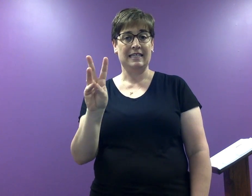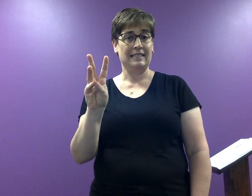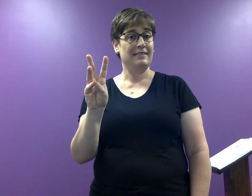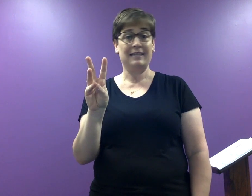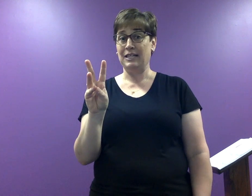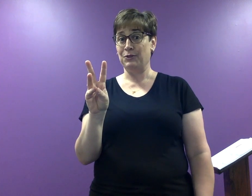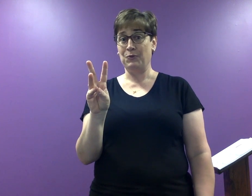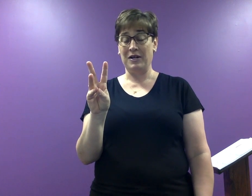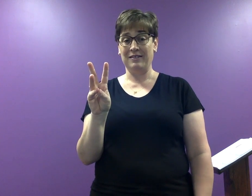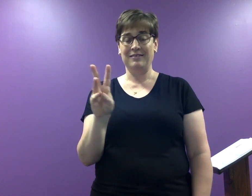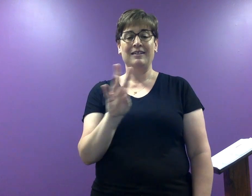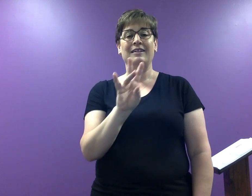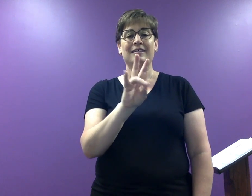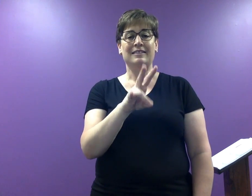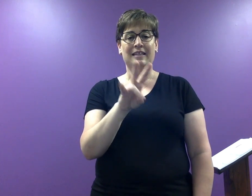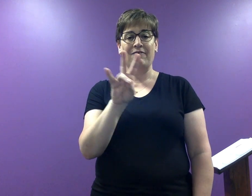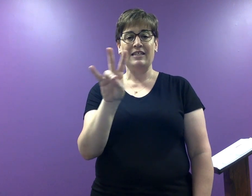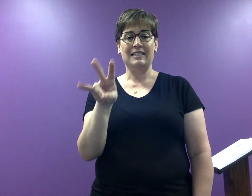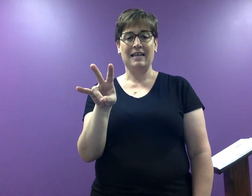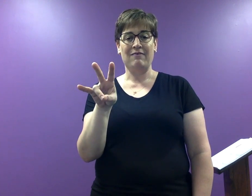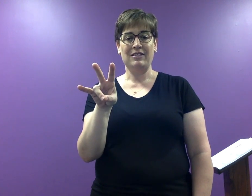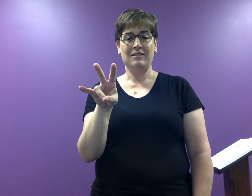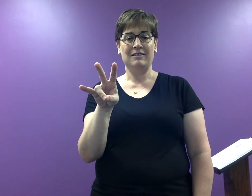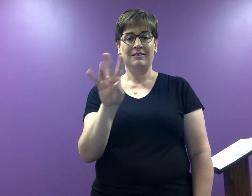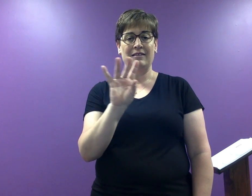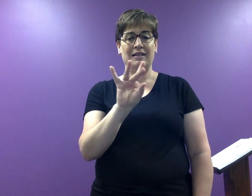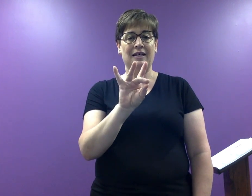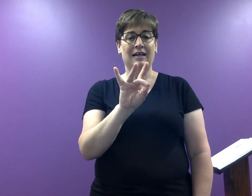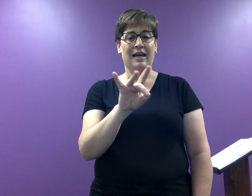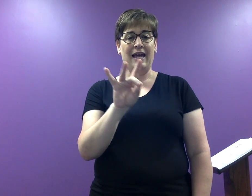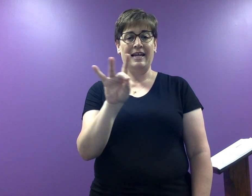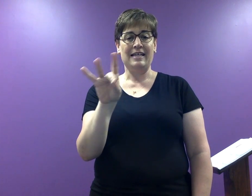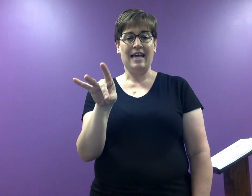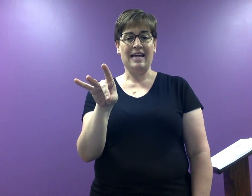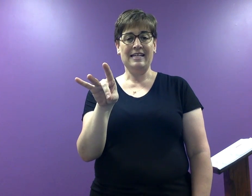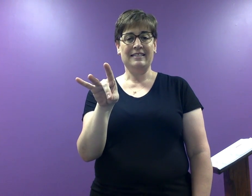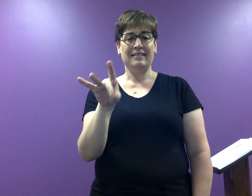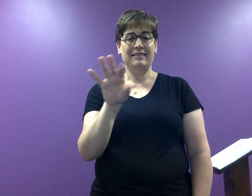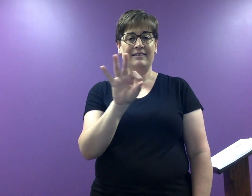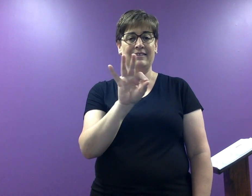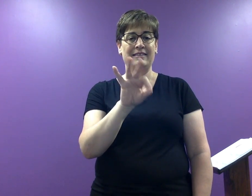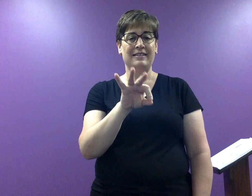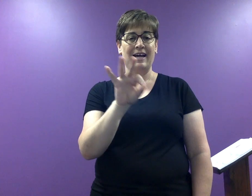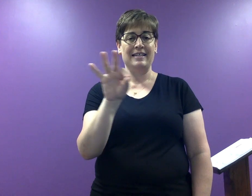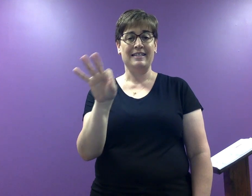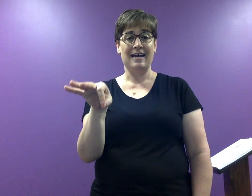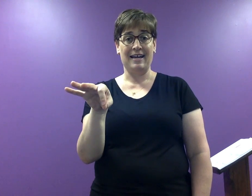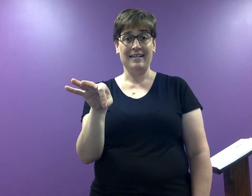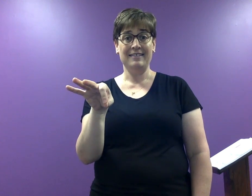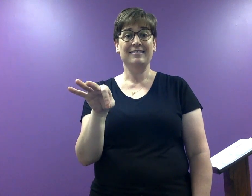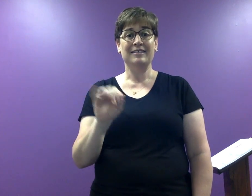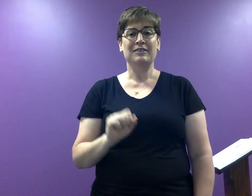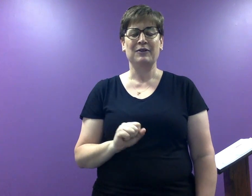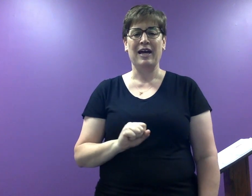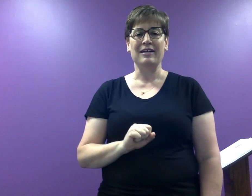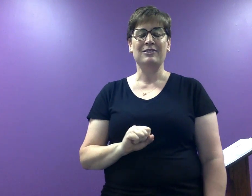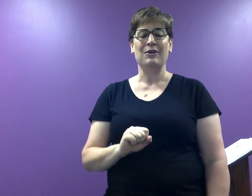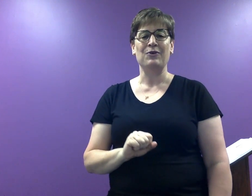66, either one, 77, 88, 99. Okay, so you get